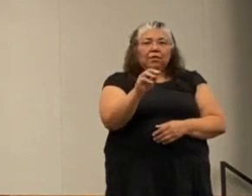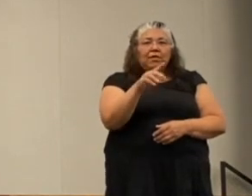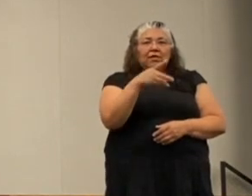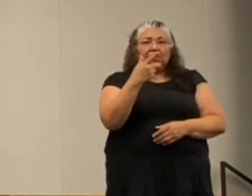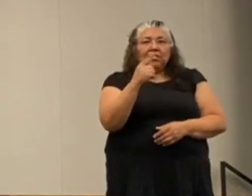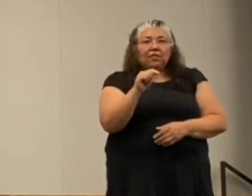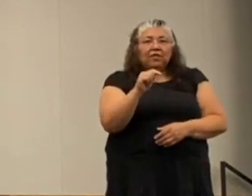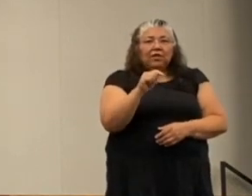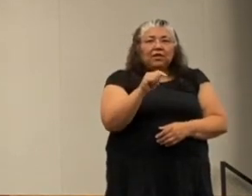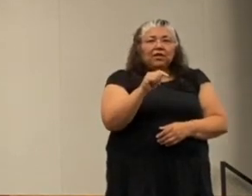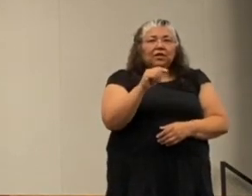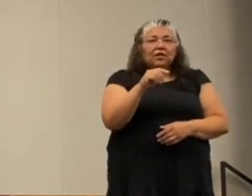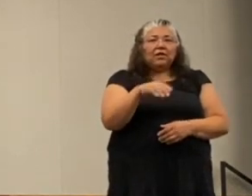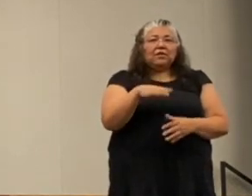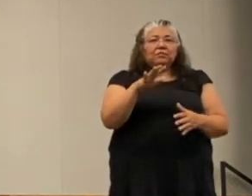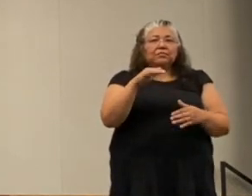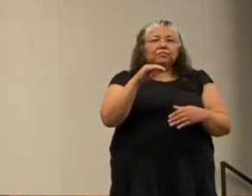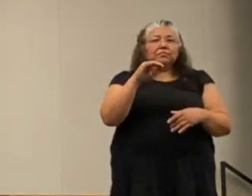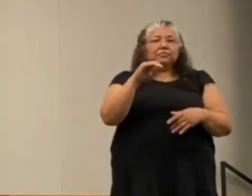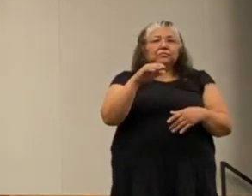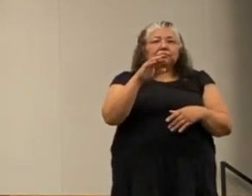the idol of the Ammonites.